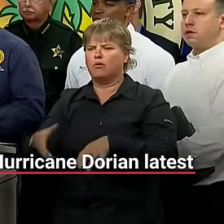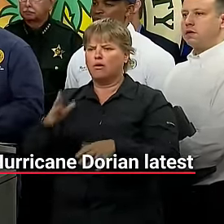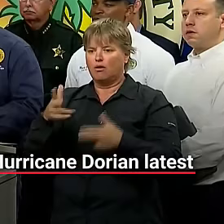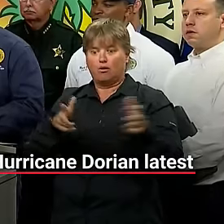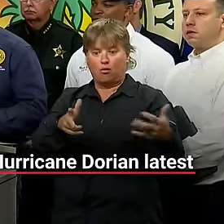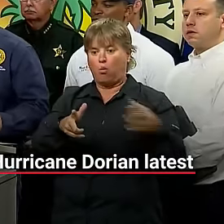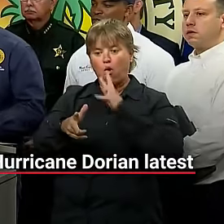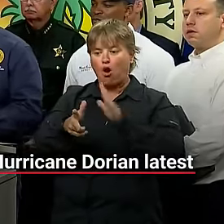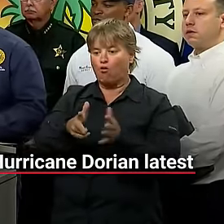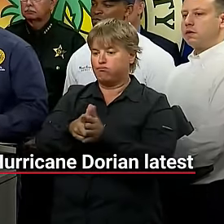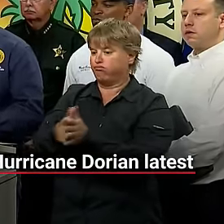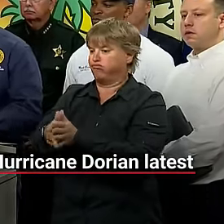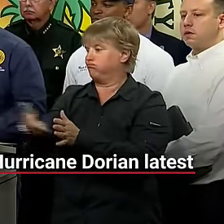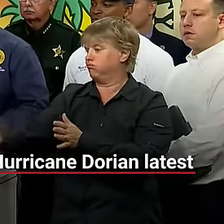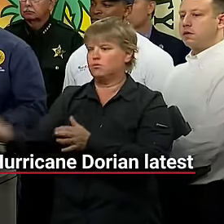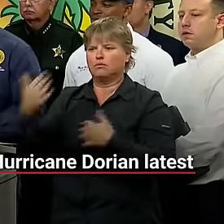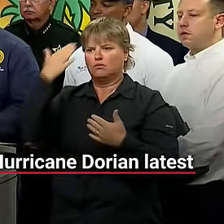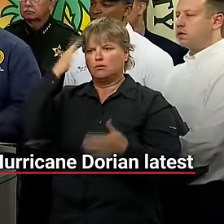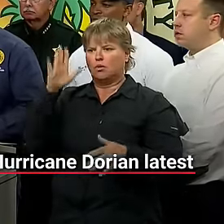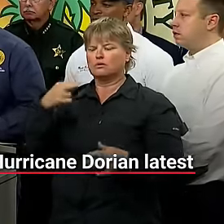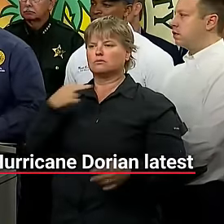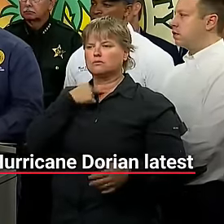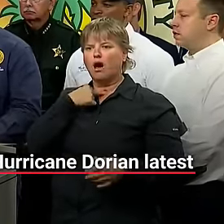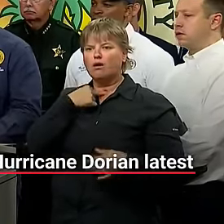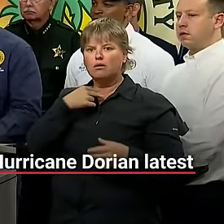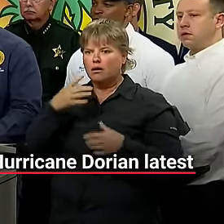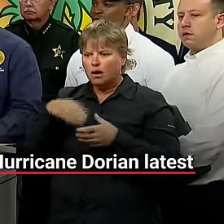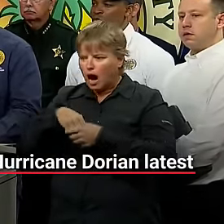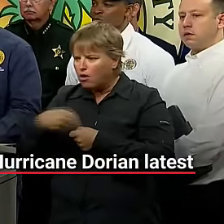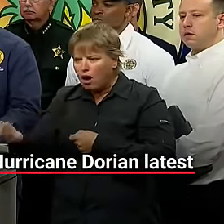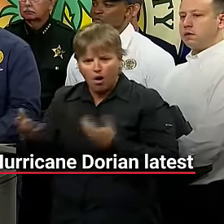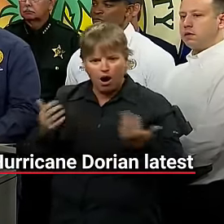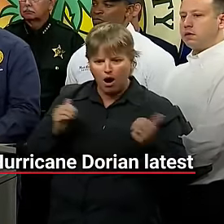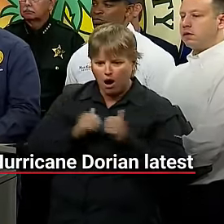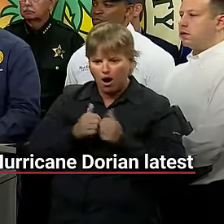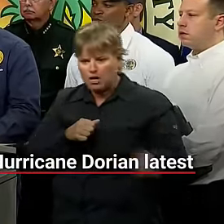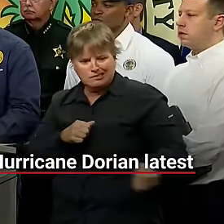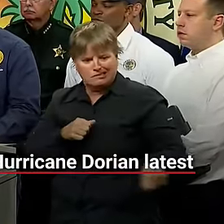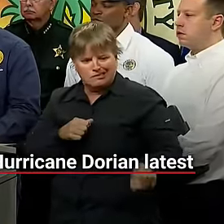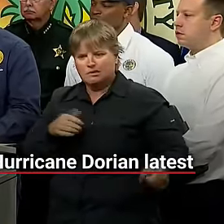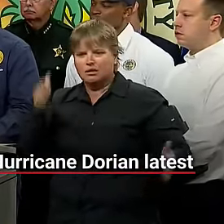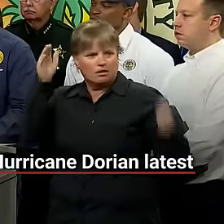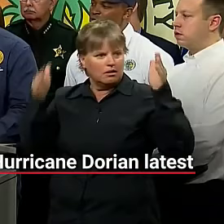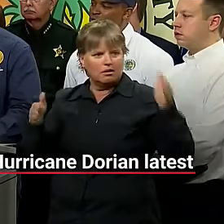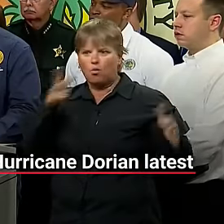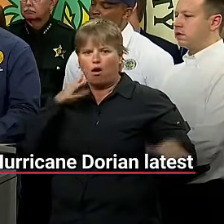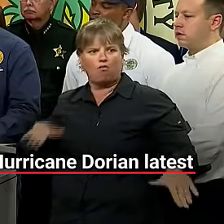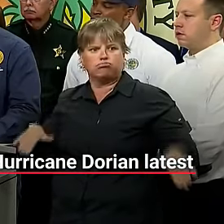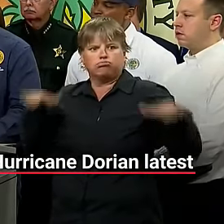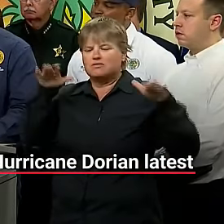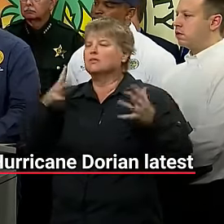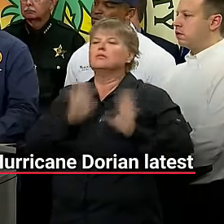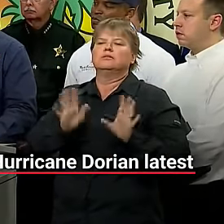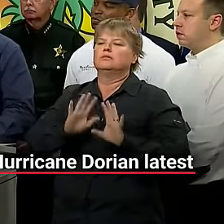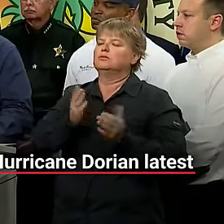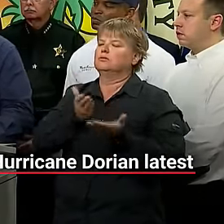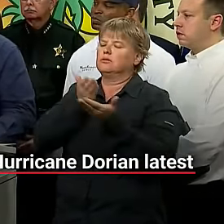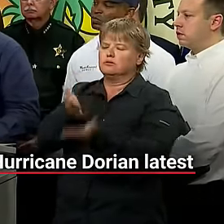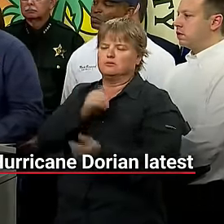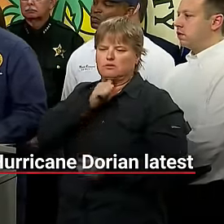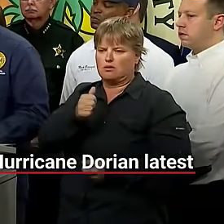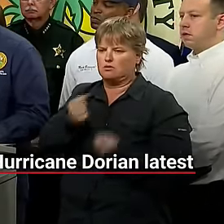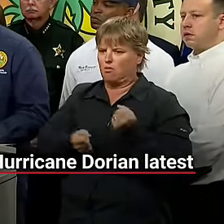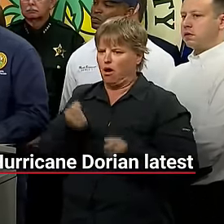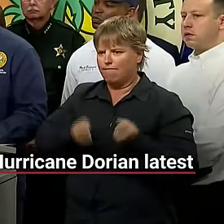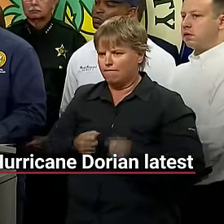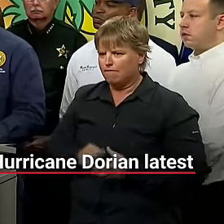happen. So please, please be very cautious with the water. What in terms of the nursing homes that are not compliant, is